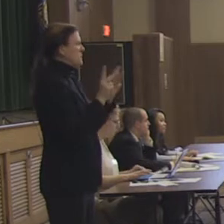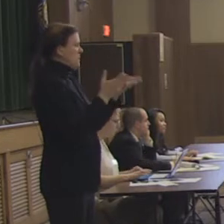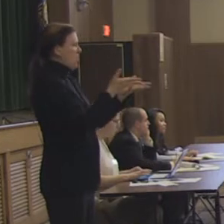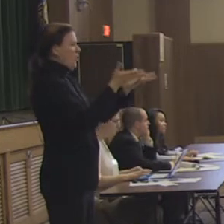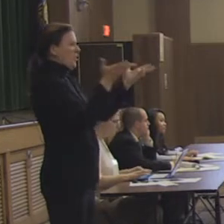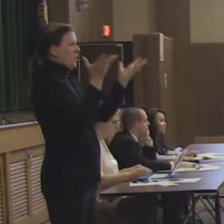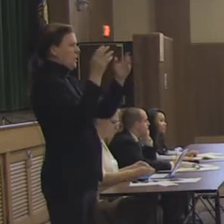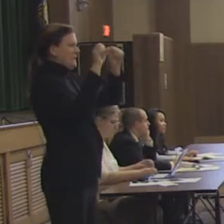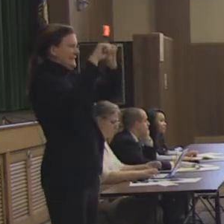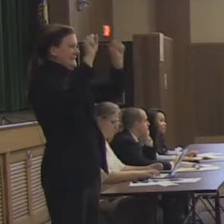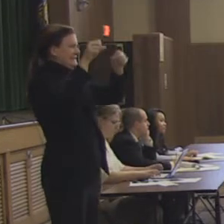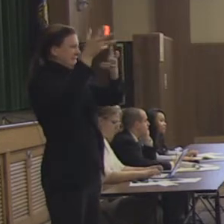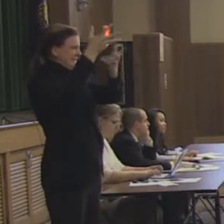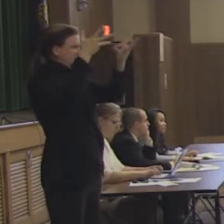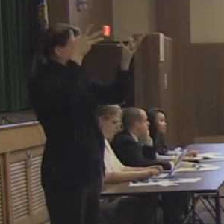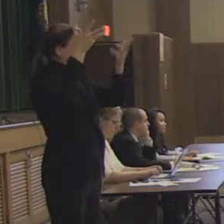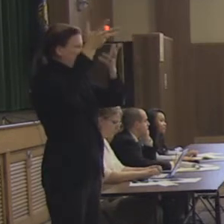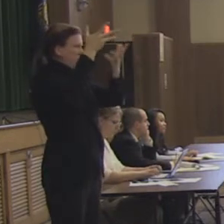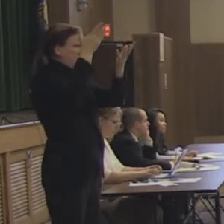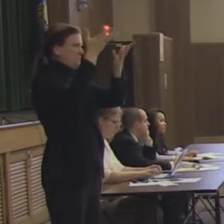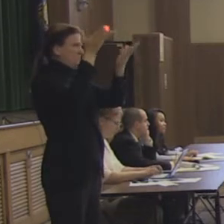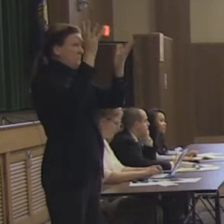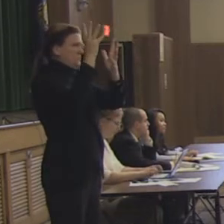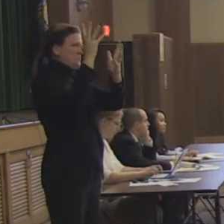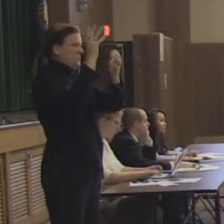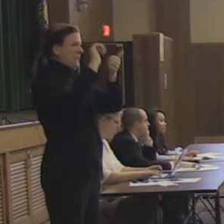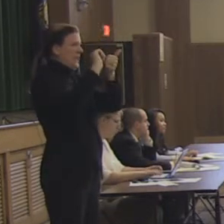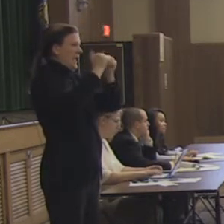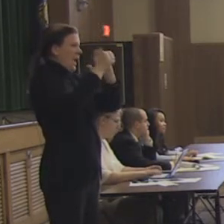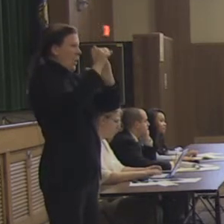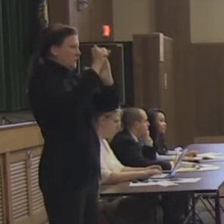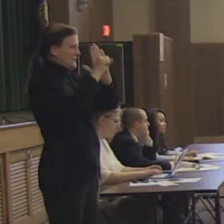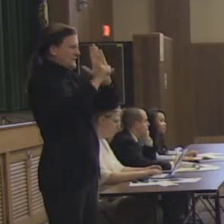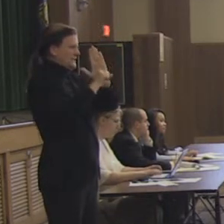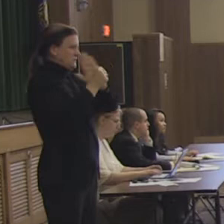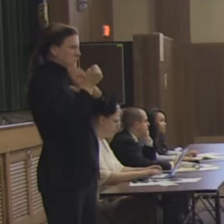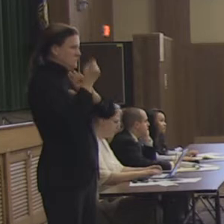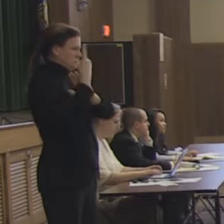system that the way the state